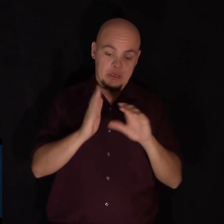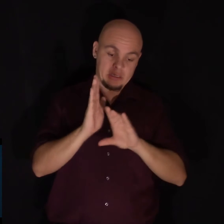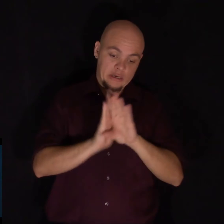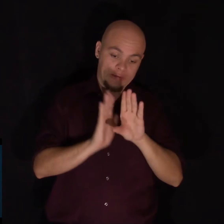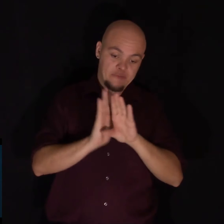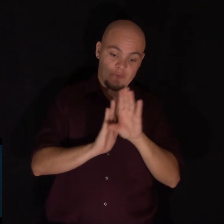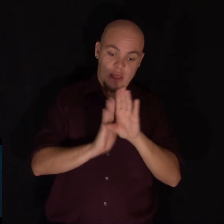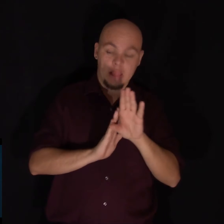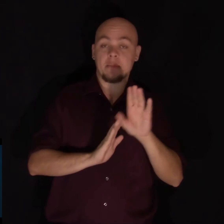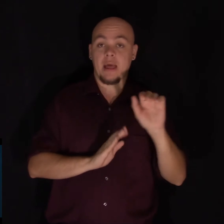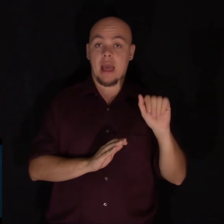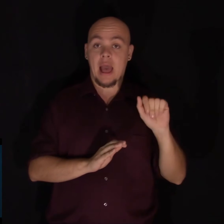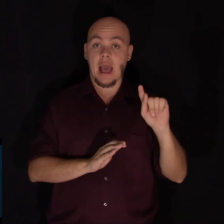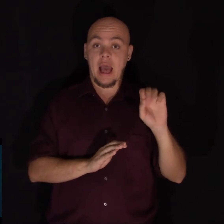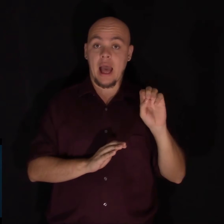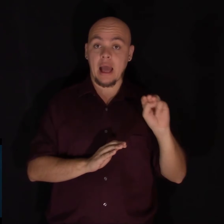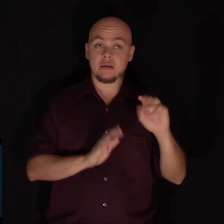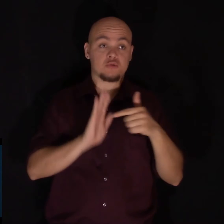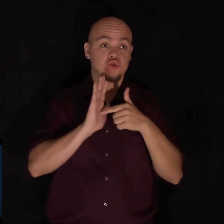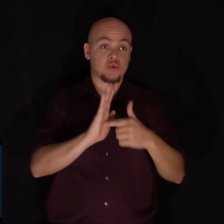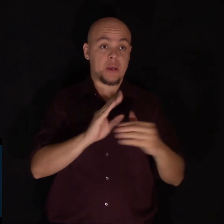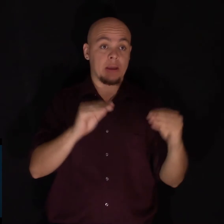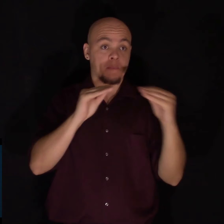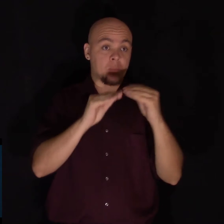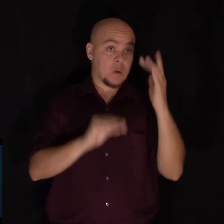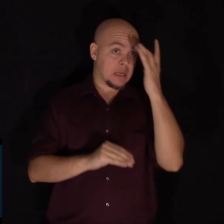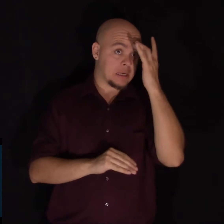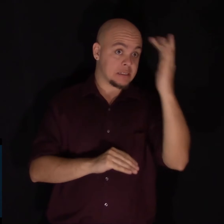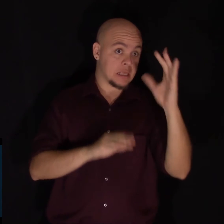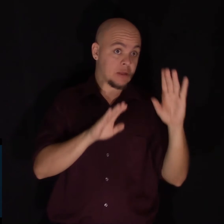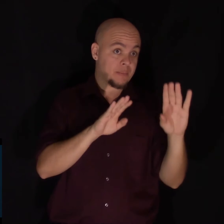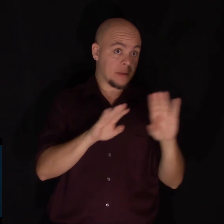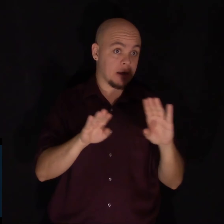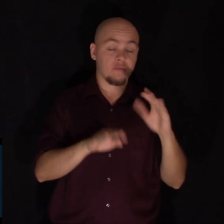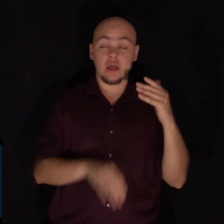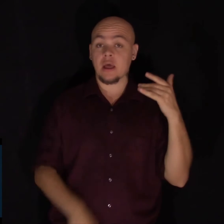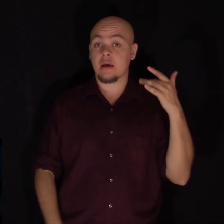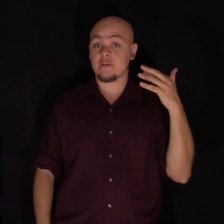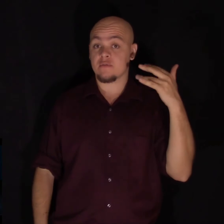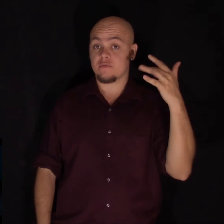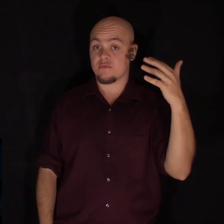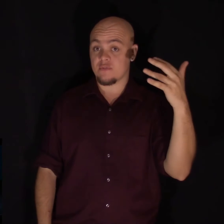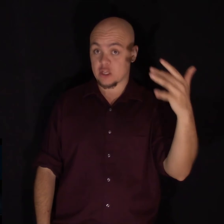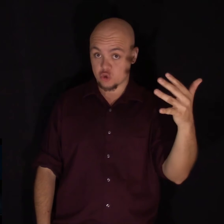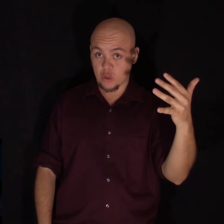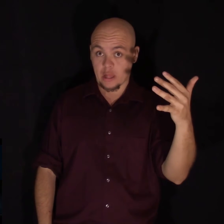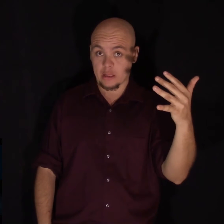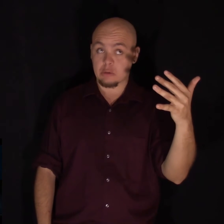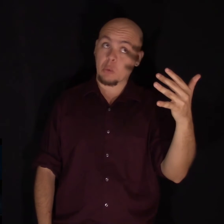of atoms that display more and more intelligent behavior, we will eventually, unless we are